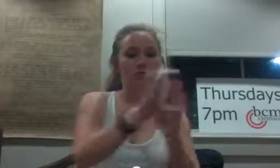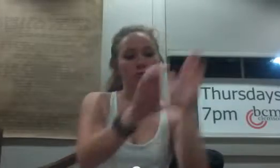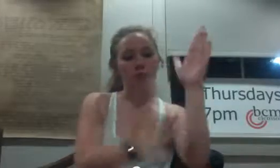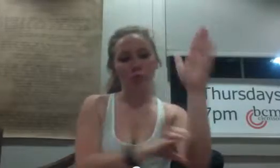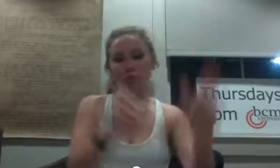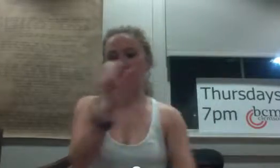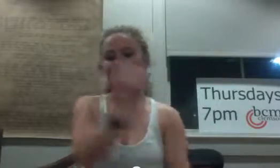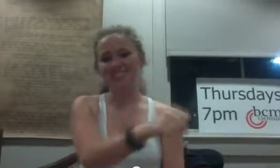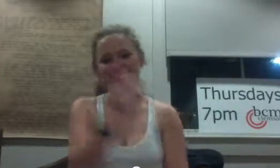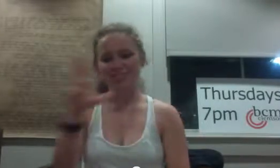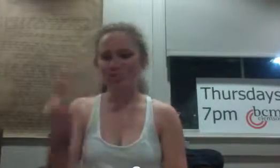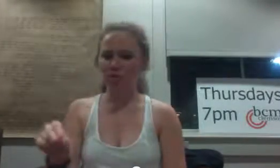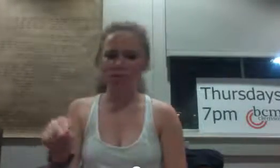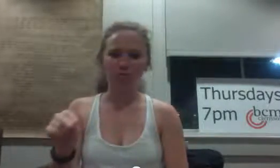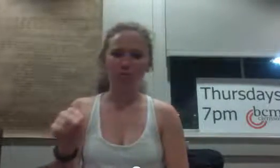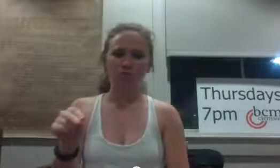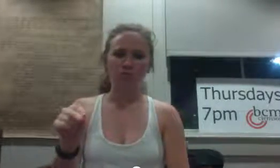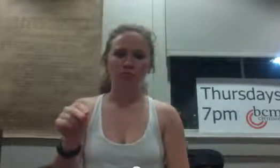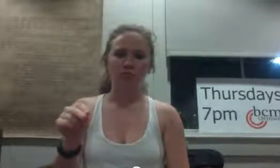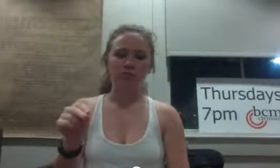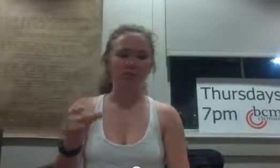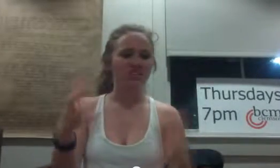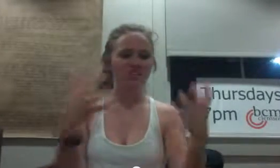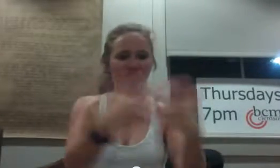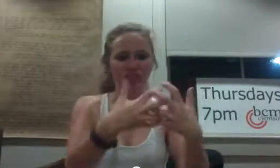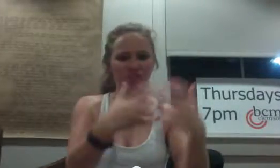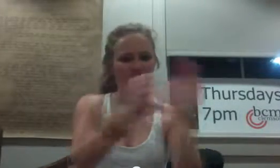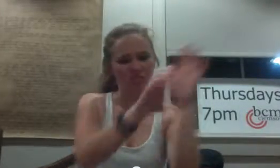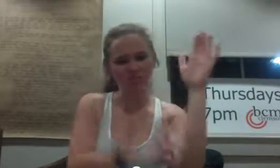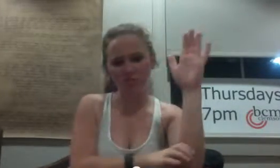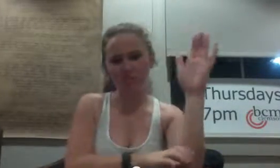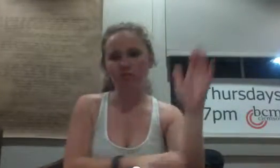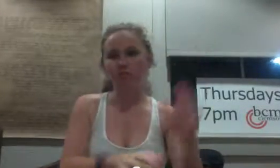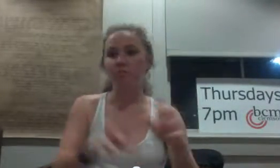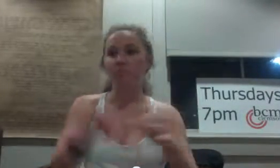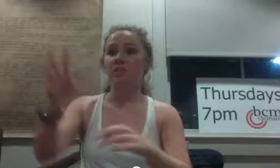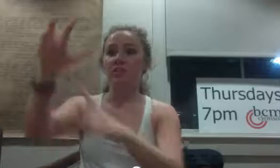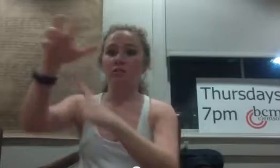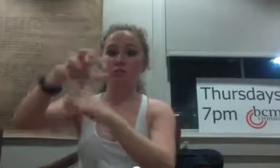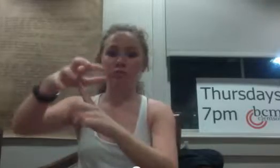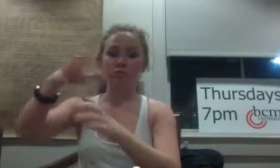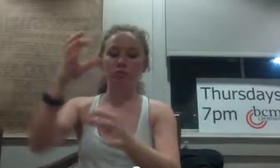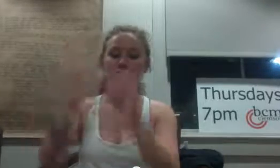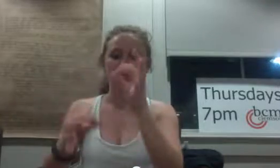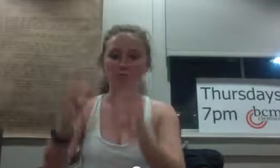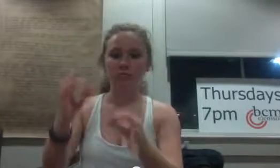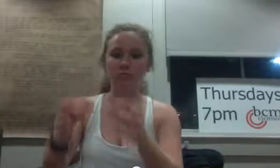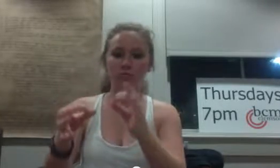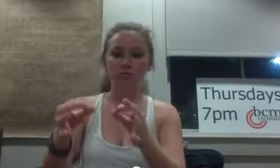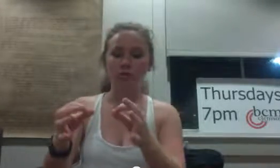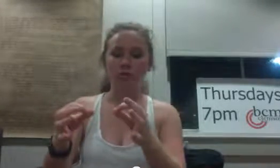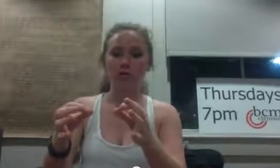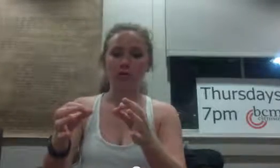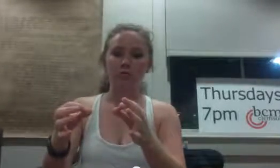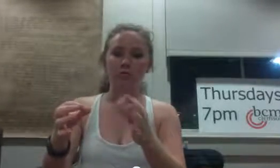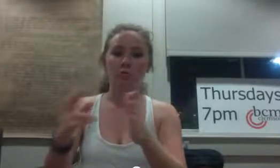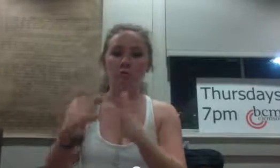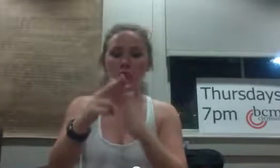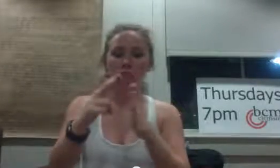if the law is constitutional, yes, no. Oh gosh. If the law is constitutional. The Supreme Court's